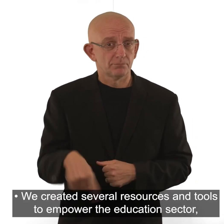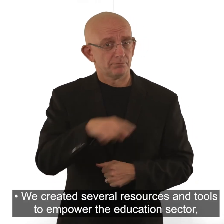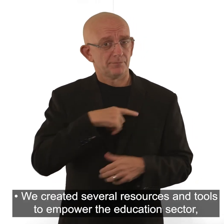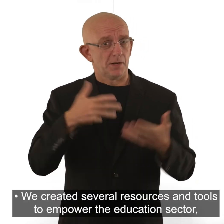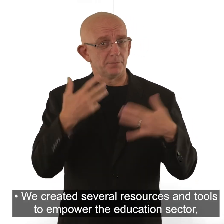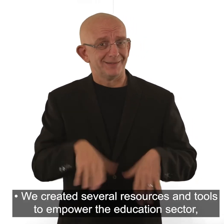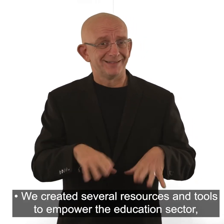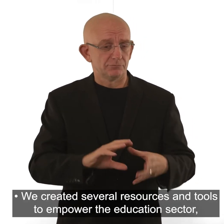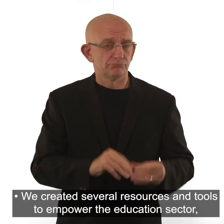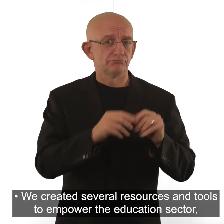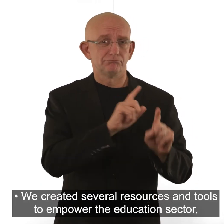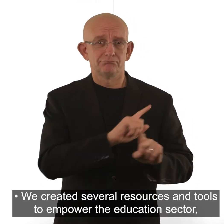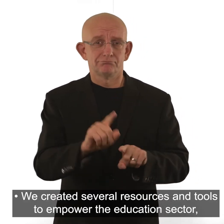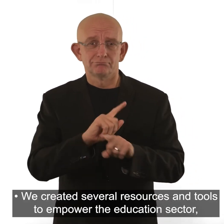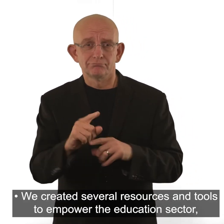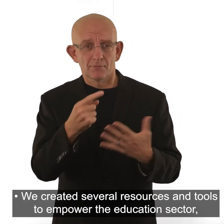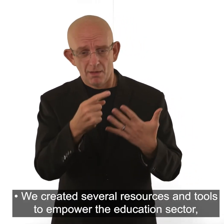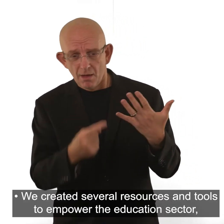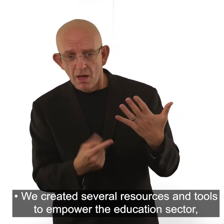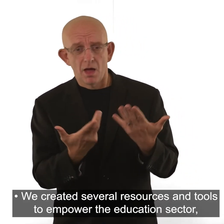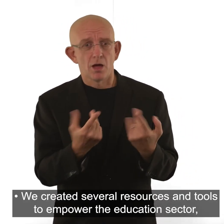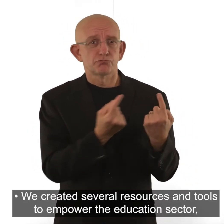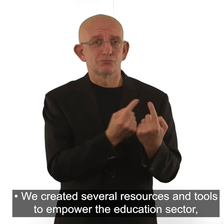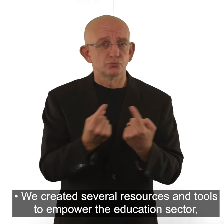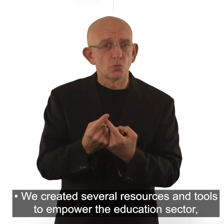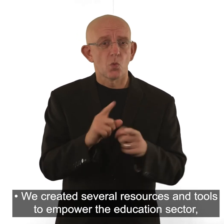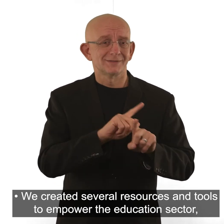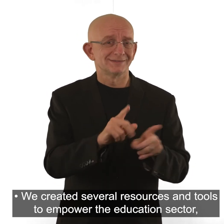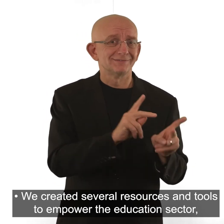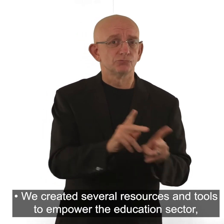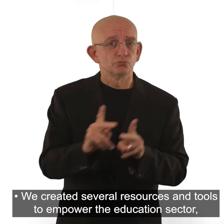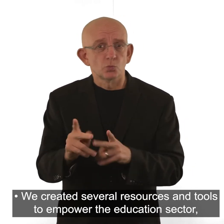We created several resources and tools to empower the education sector